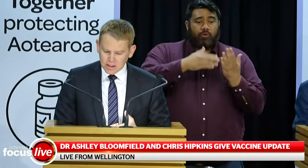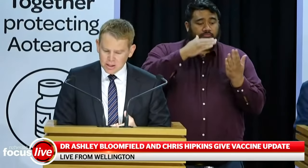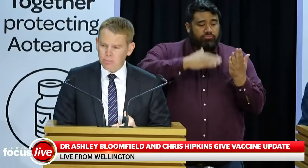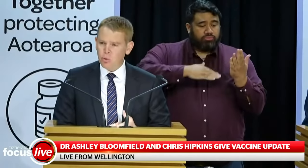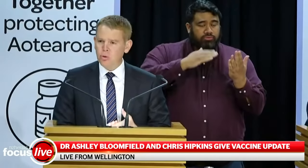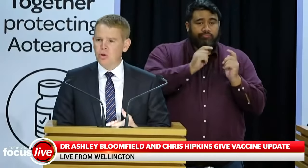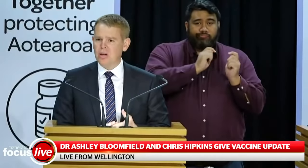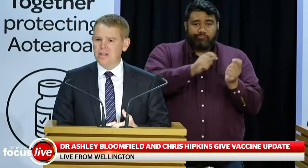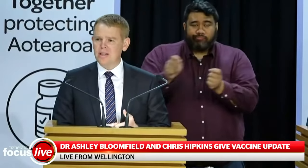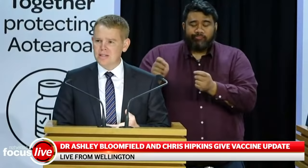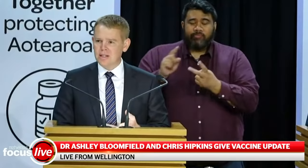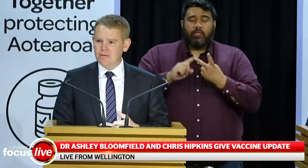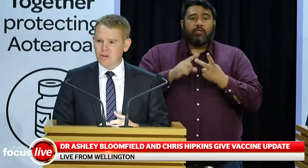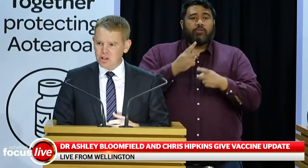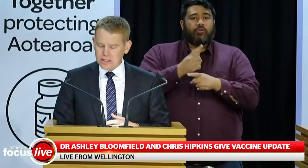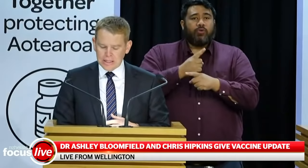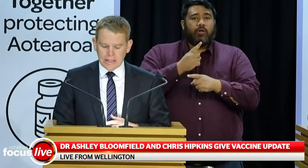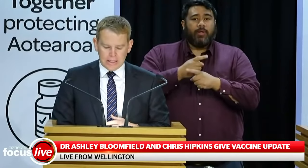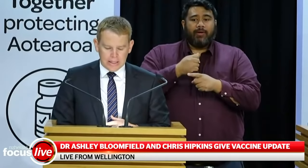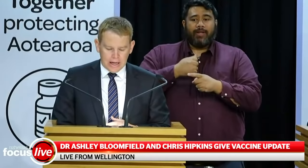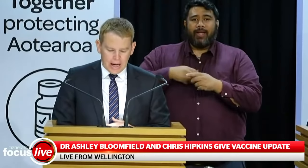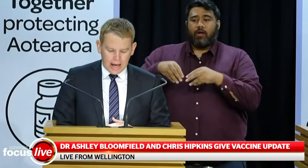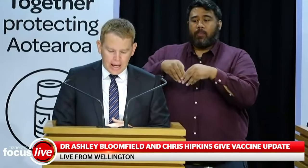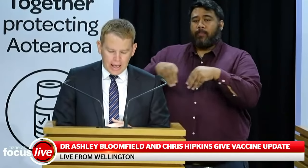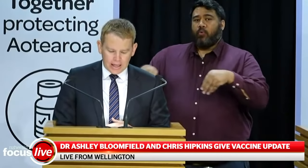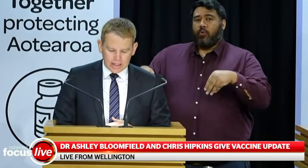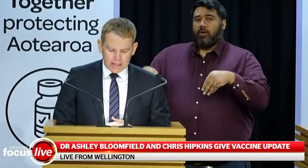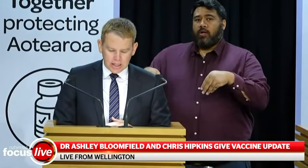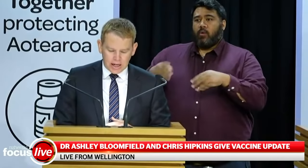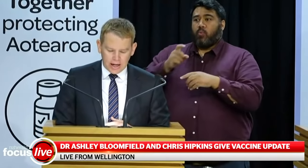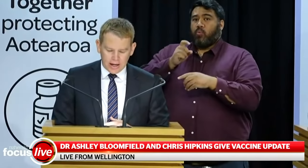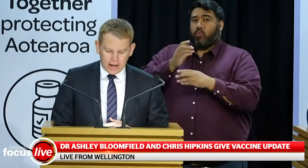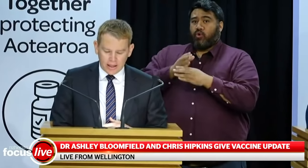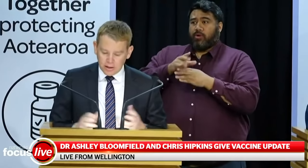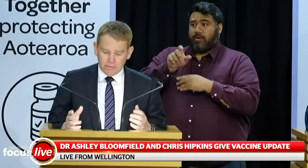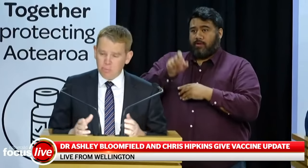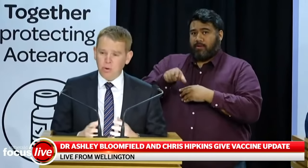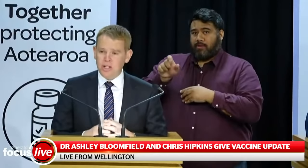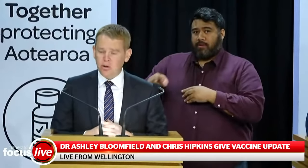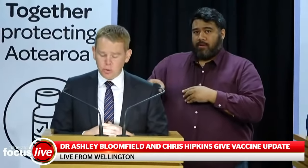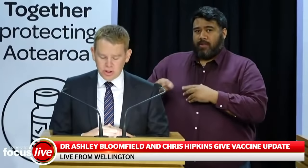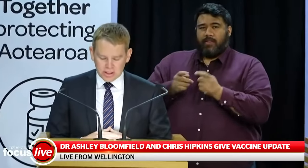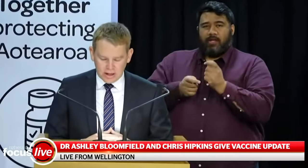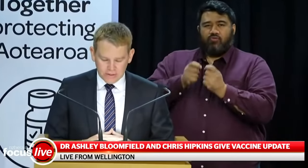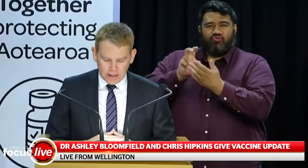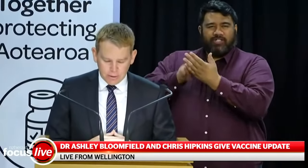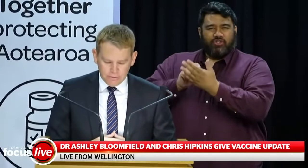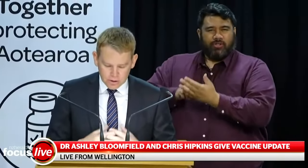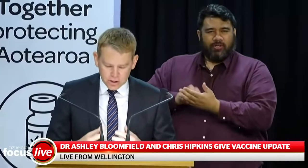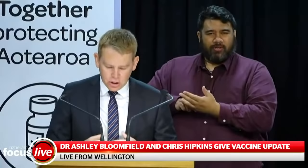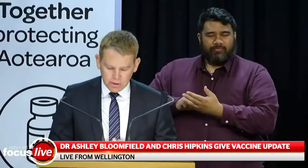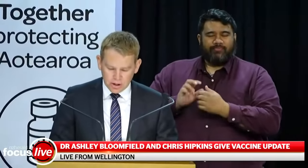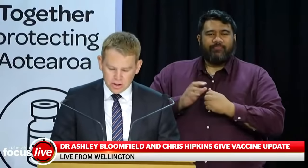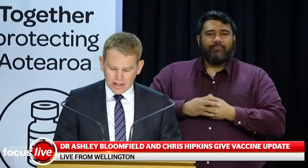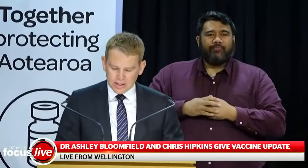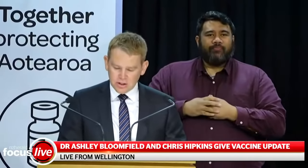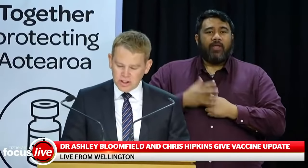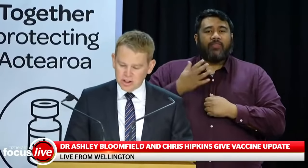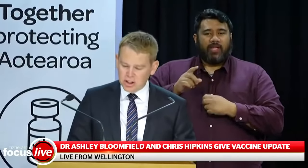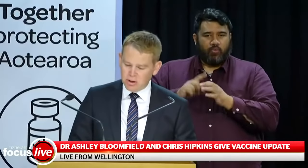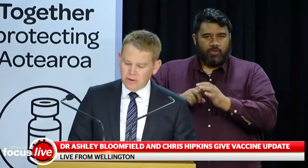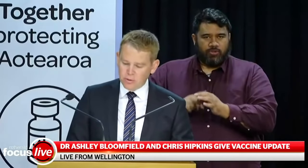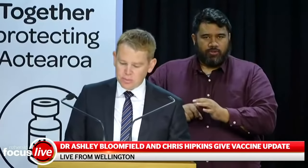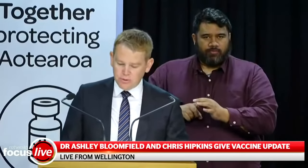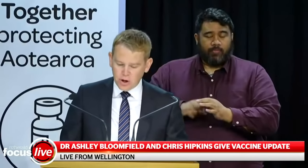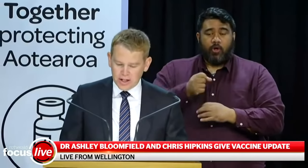we're making to the border worker testing register, and then we'll take your questions after that. But first I'm going to ask the